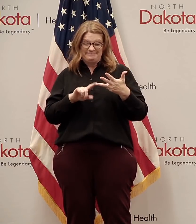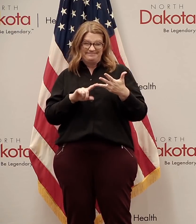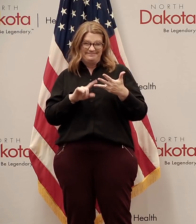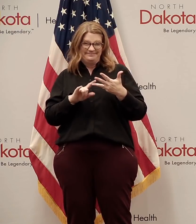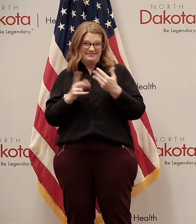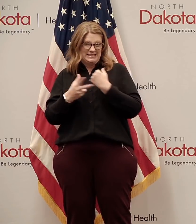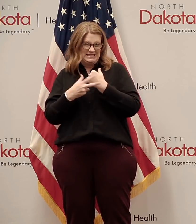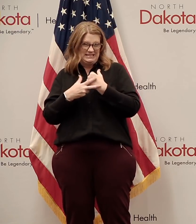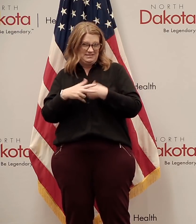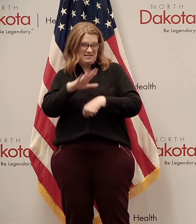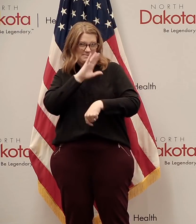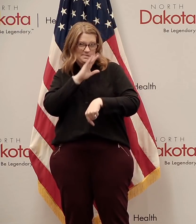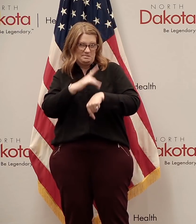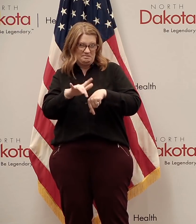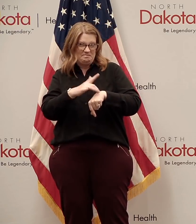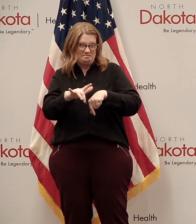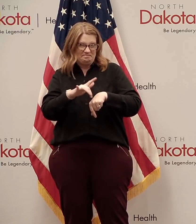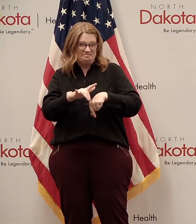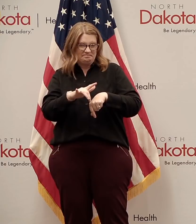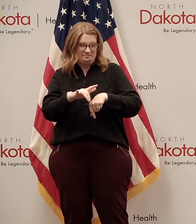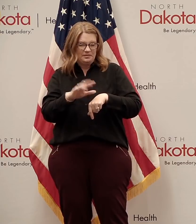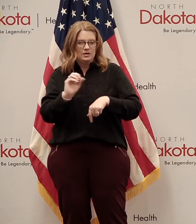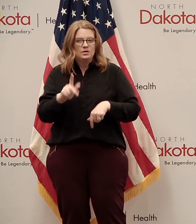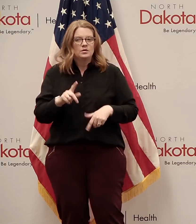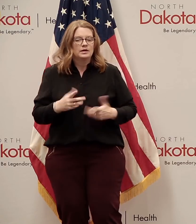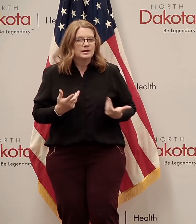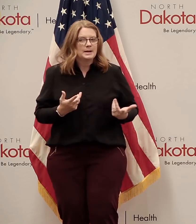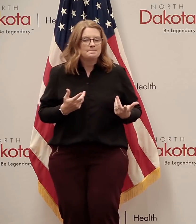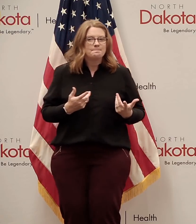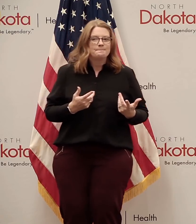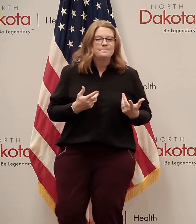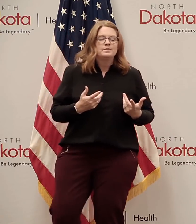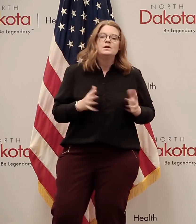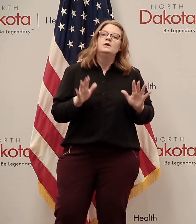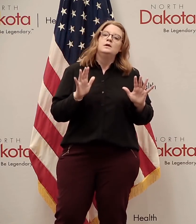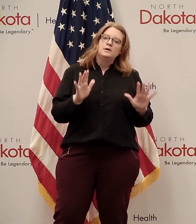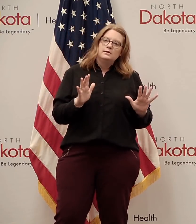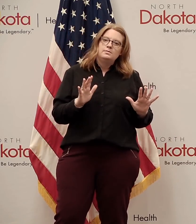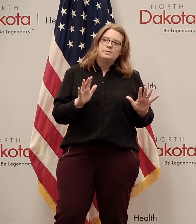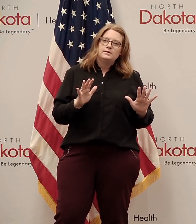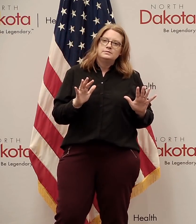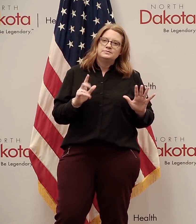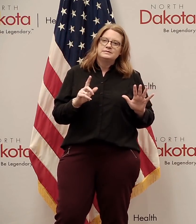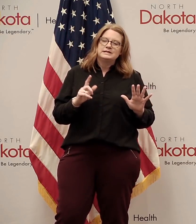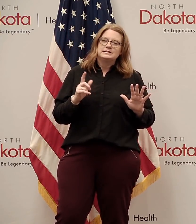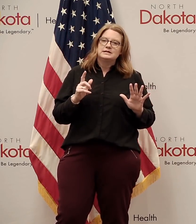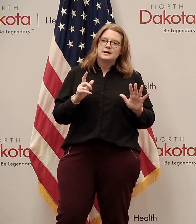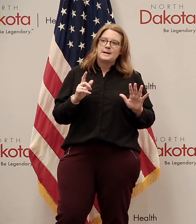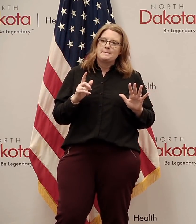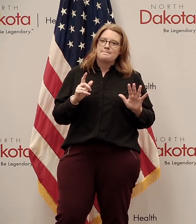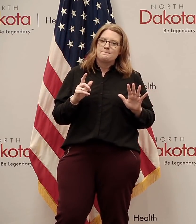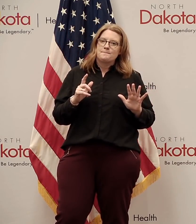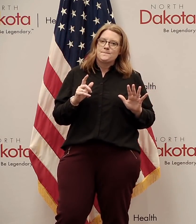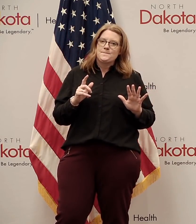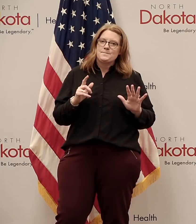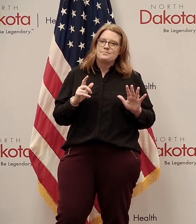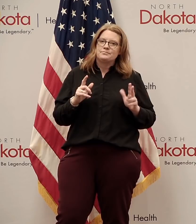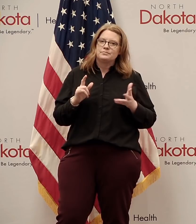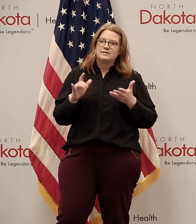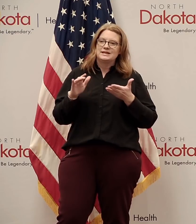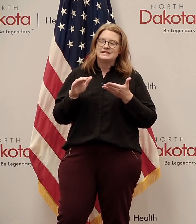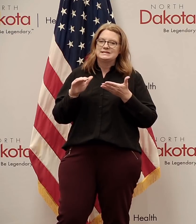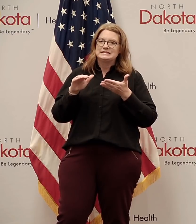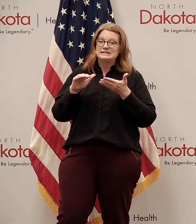those individuals can be served at the highest level. We have seen a bit of a drop in the fatality